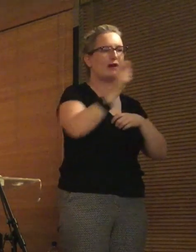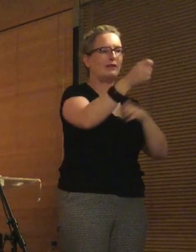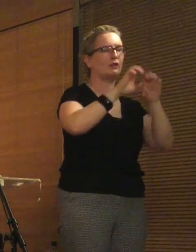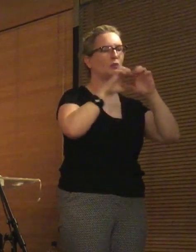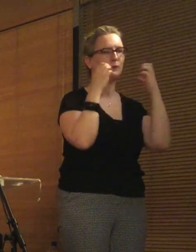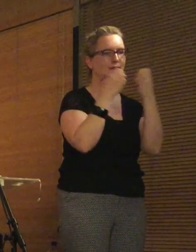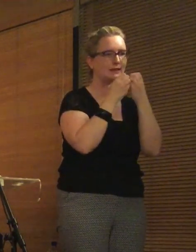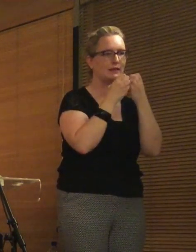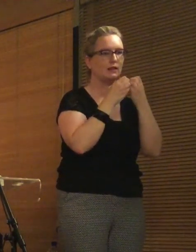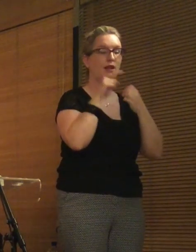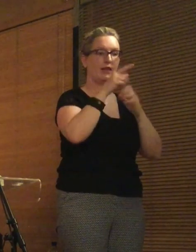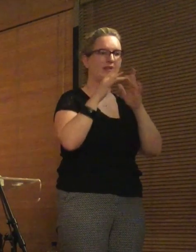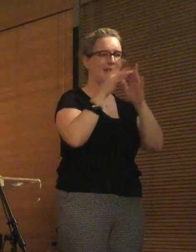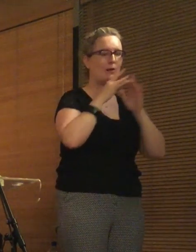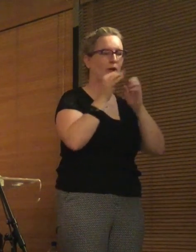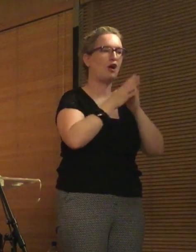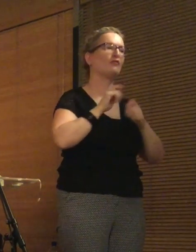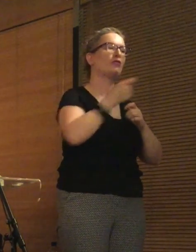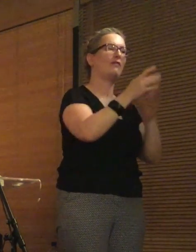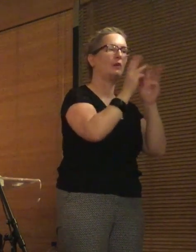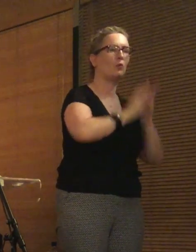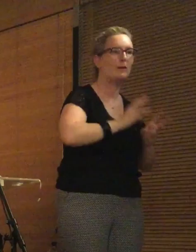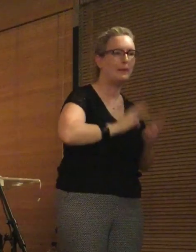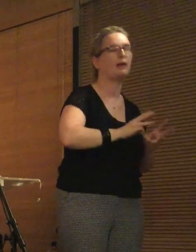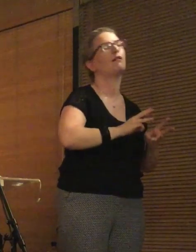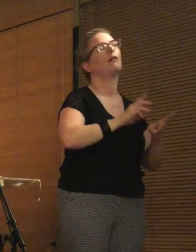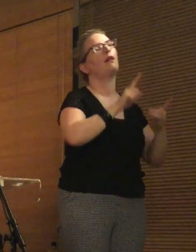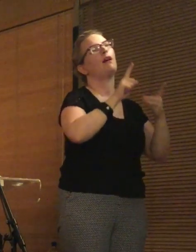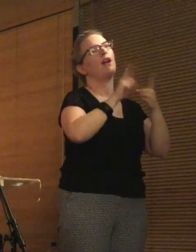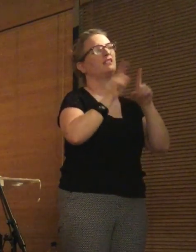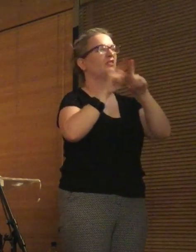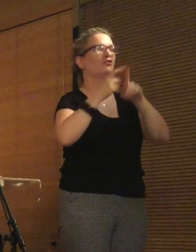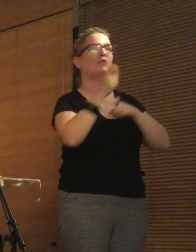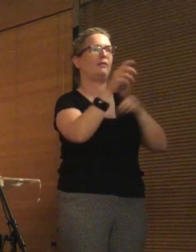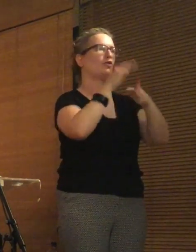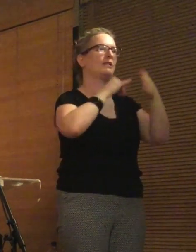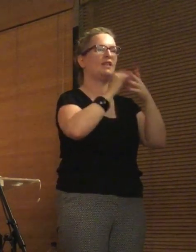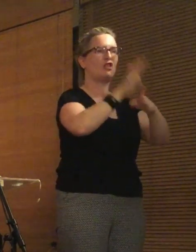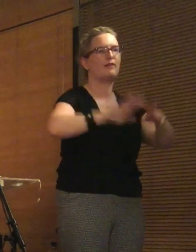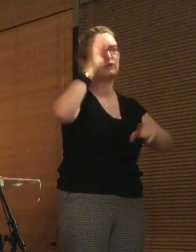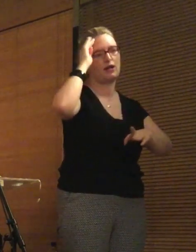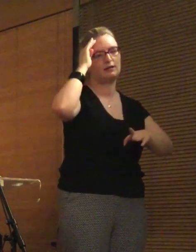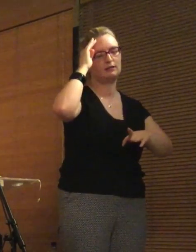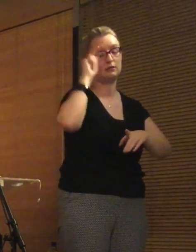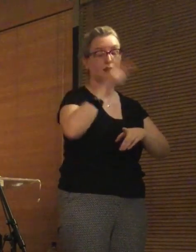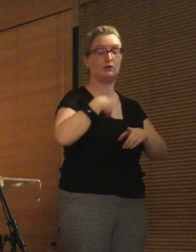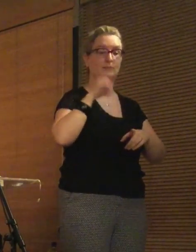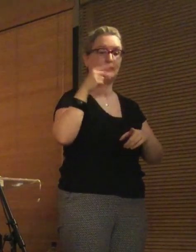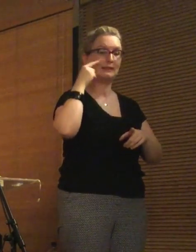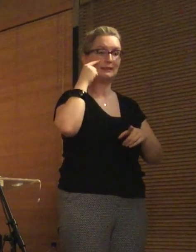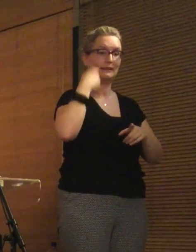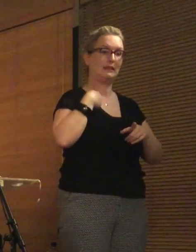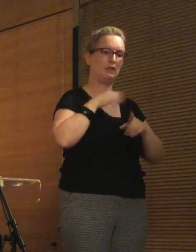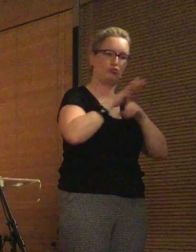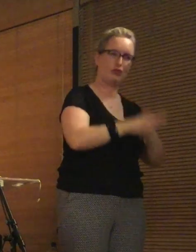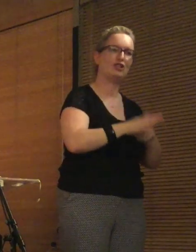Women Forum. This is a network of travelling women and traveller women's organisations throughout Ireland. It recognised the particular oppression of